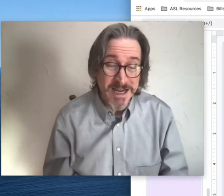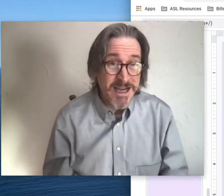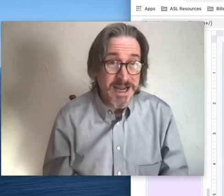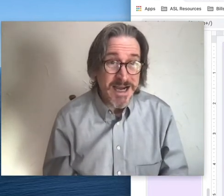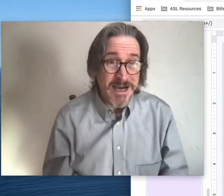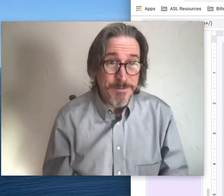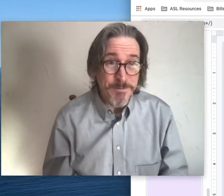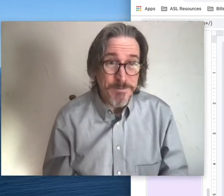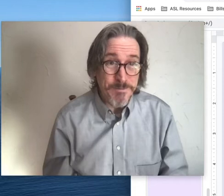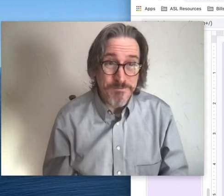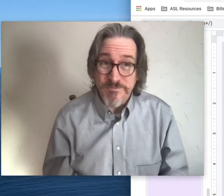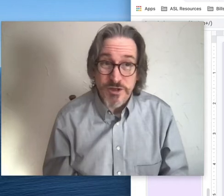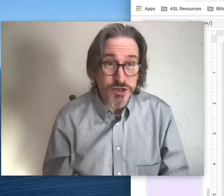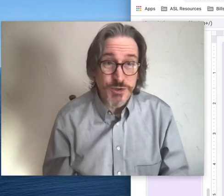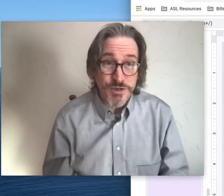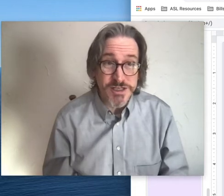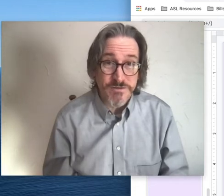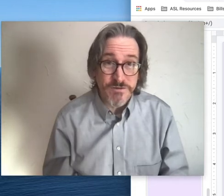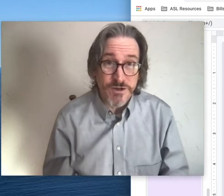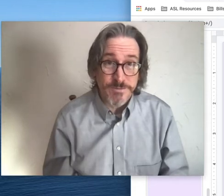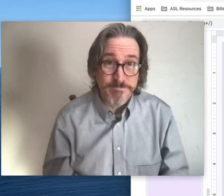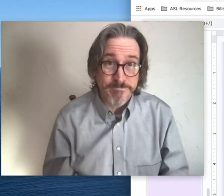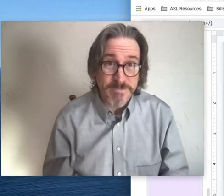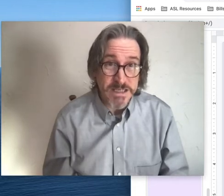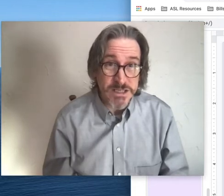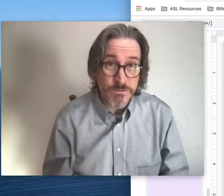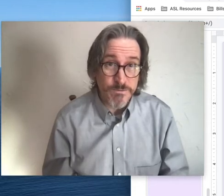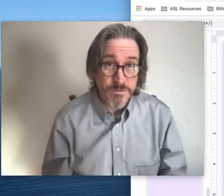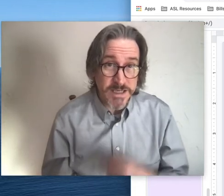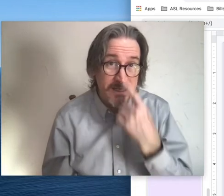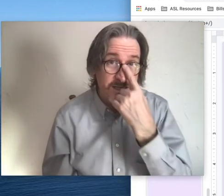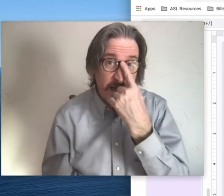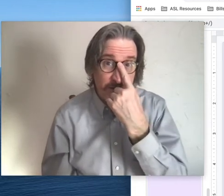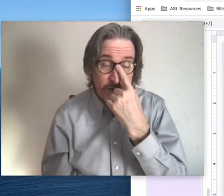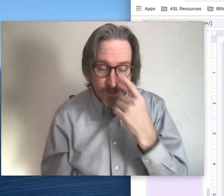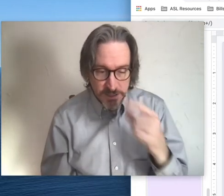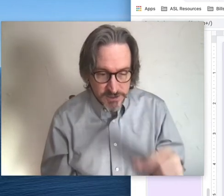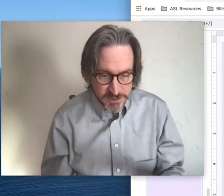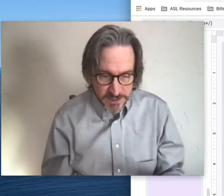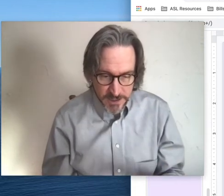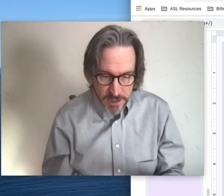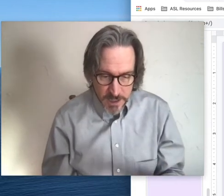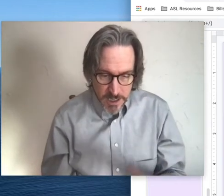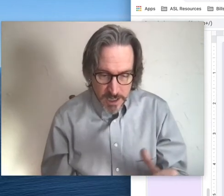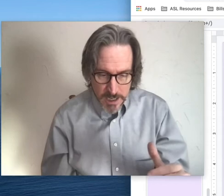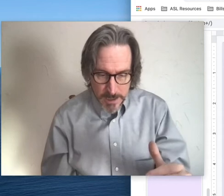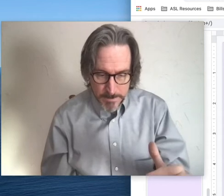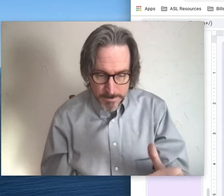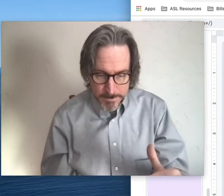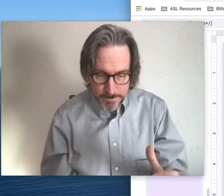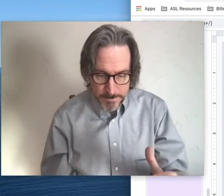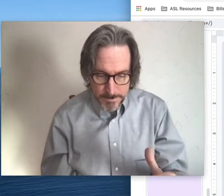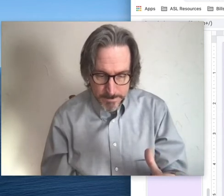day, you're just shooting yourself in the foot. So take fingerspelling seriously.